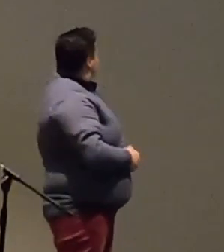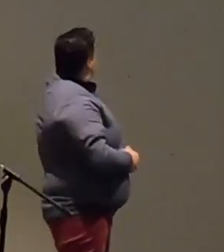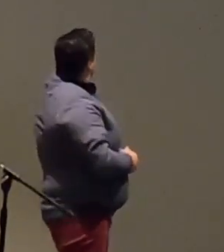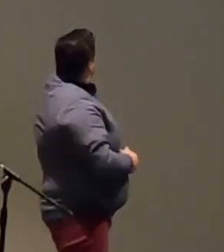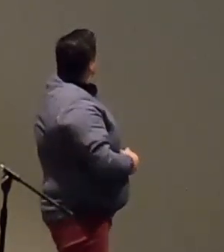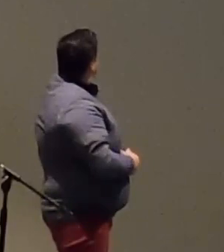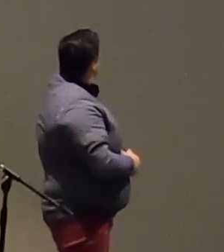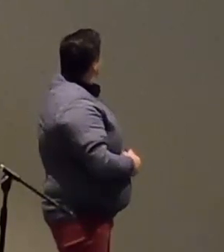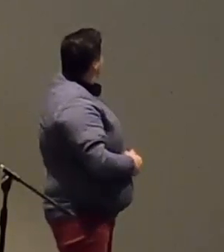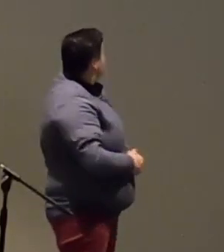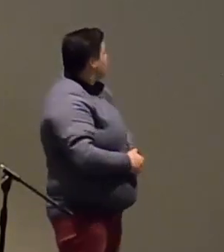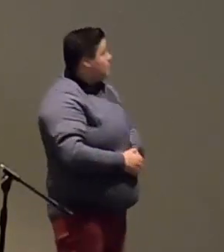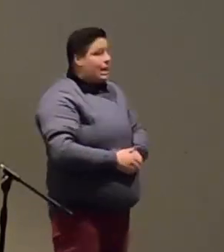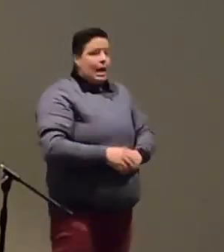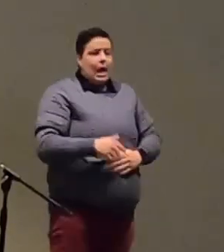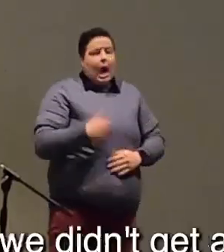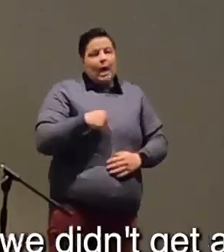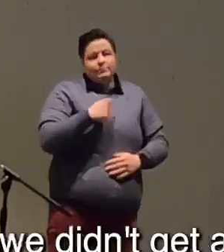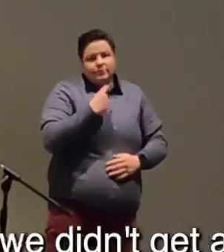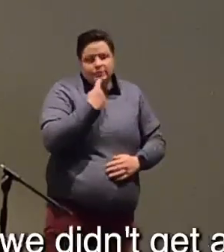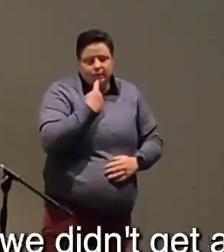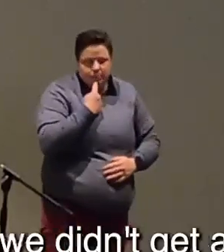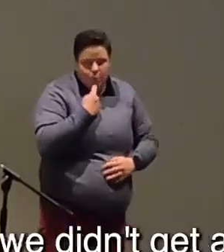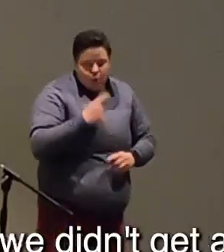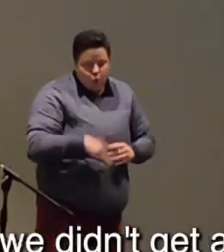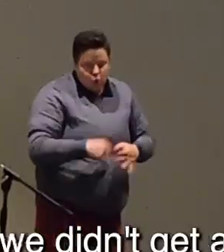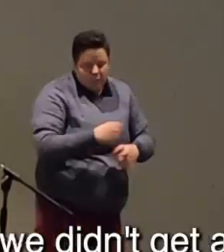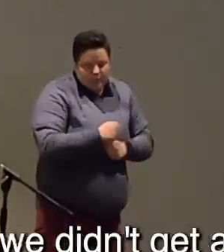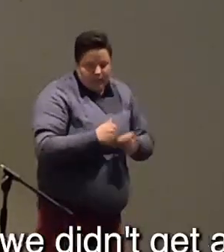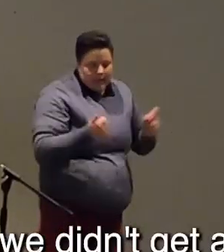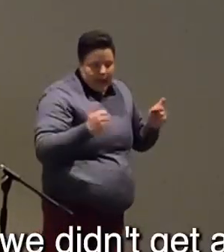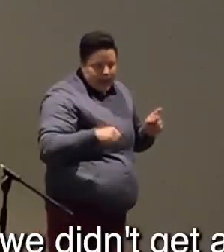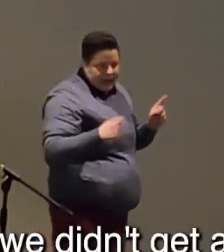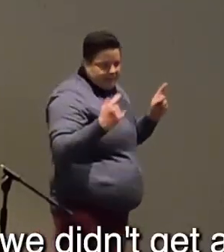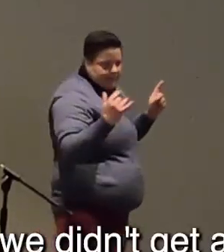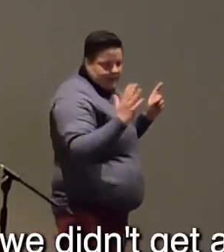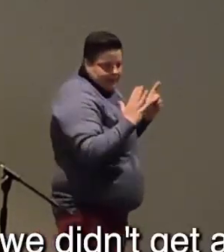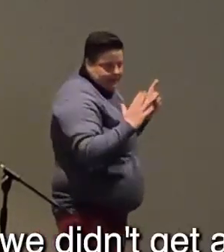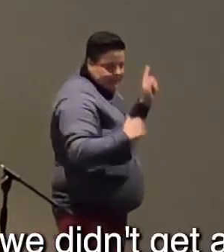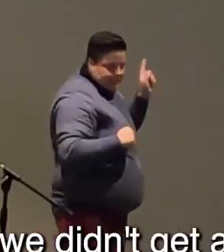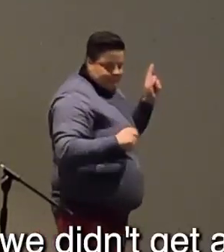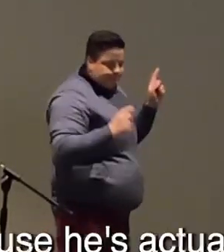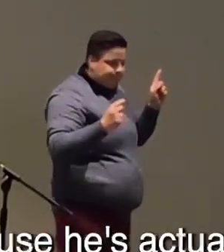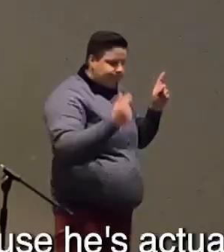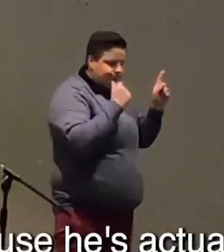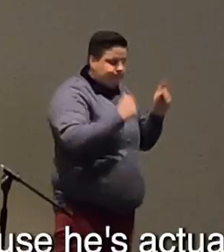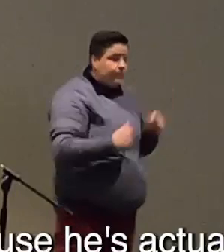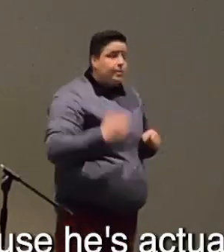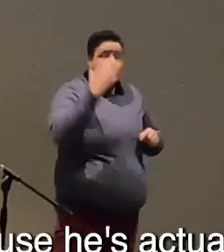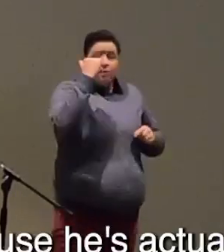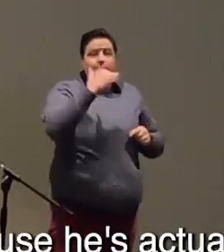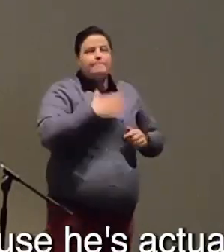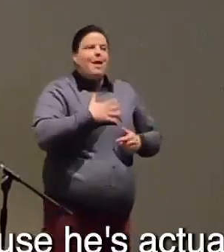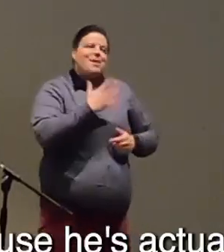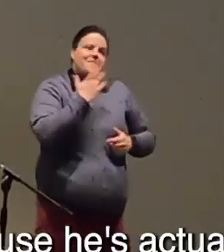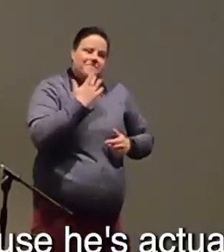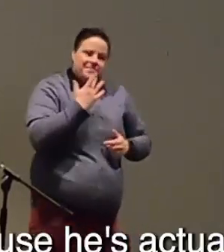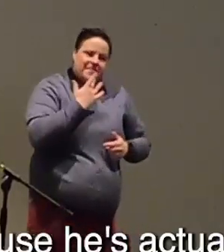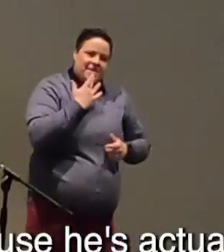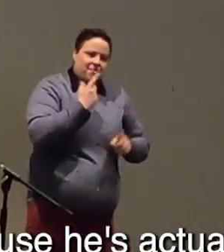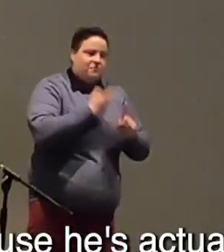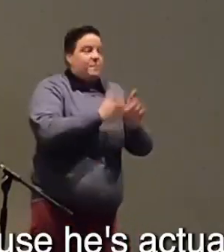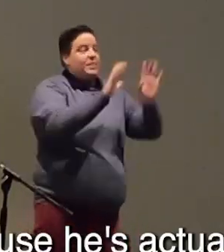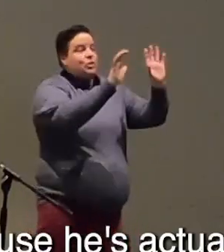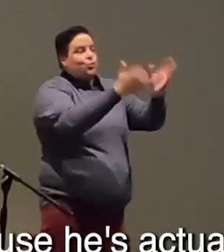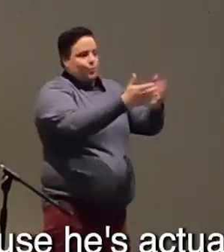So, like I said before, I'm very disappointed that we didn't get any Everett Shins for this exhibition because he's actually one of my favorites from